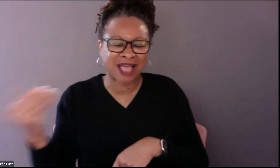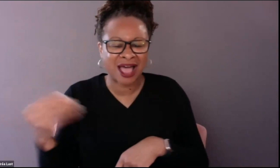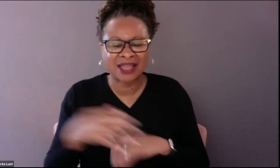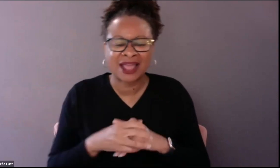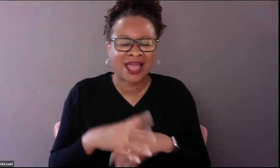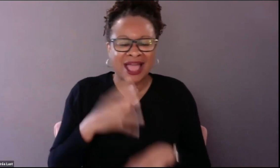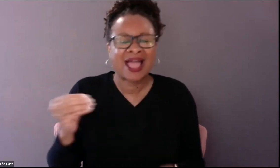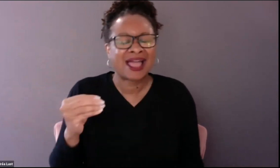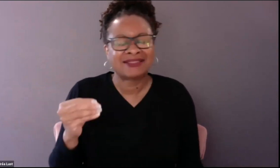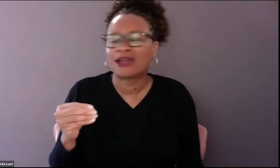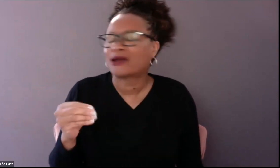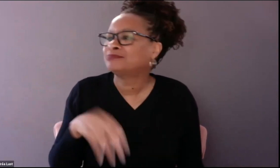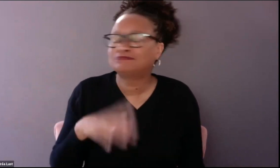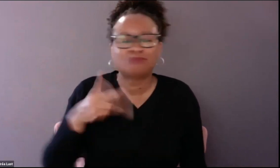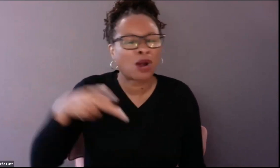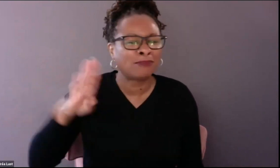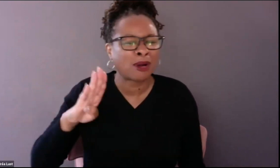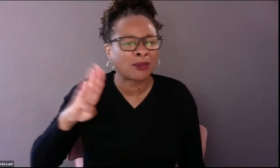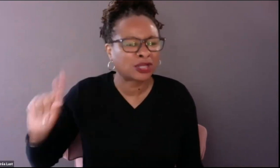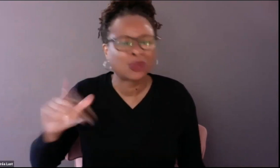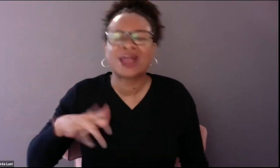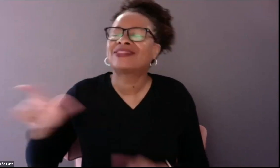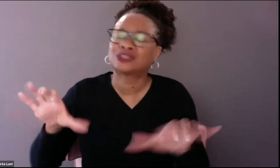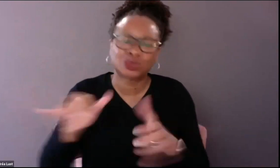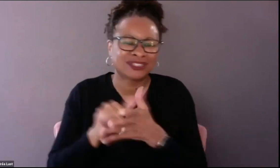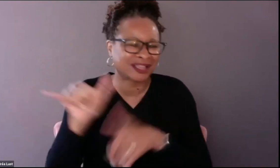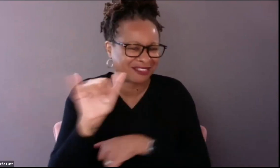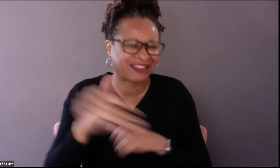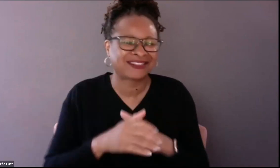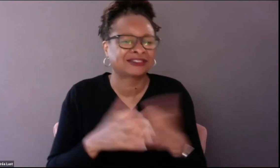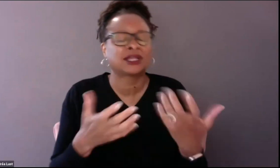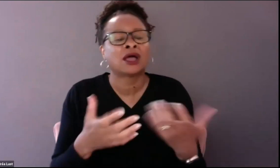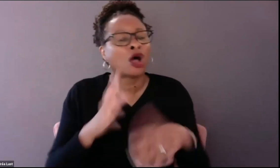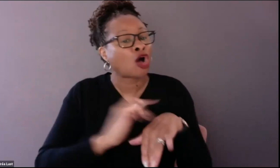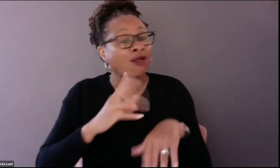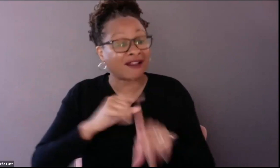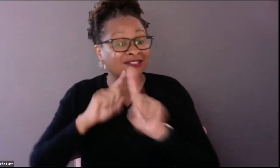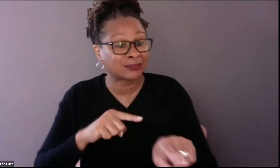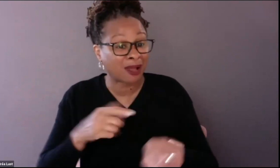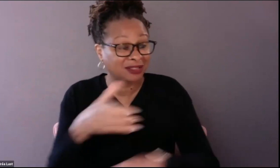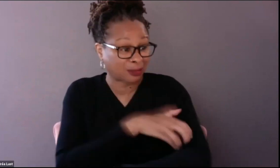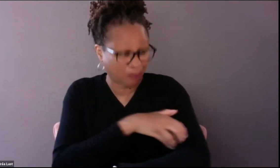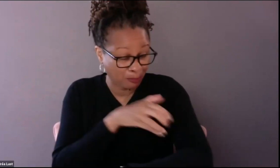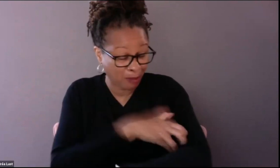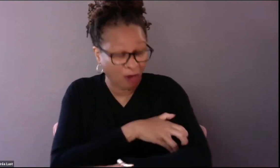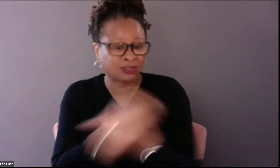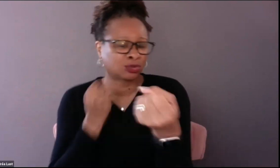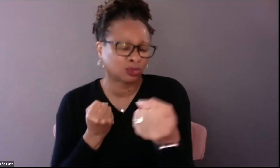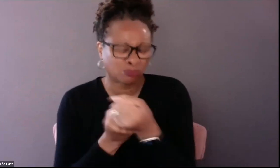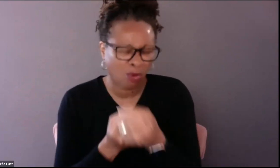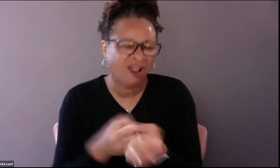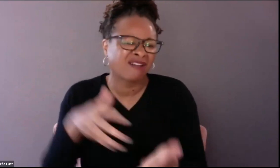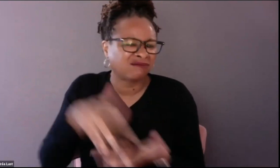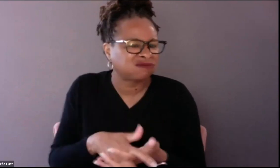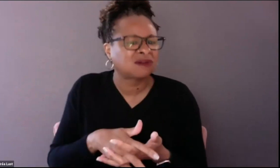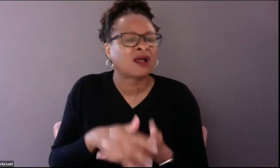call and response and they doing it right back with us. It's a powerful way to cement social bonds. And just two